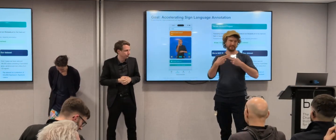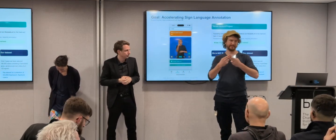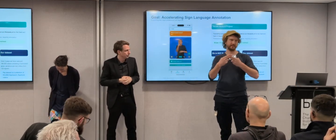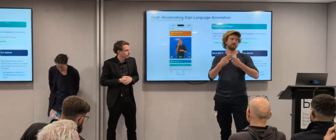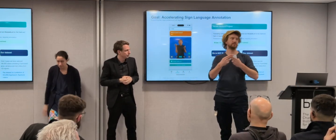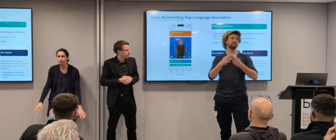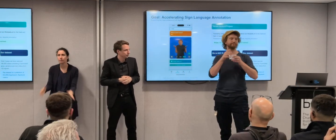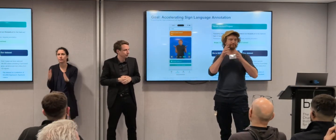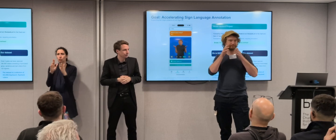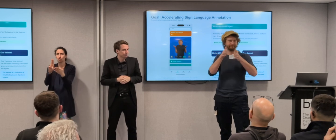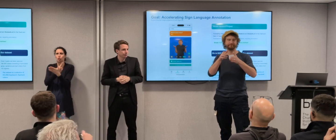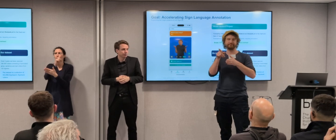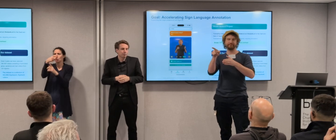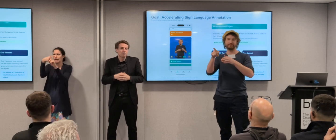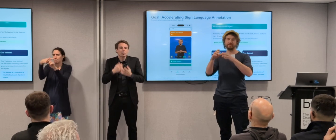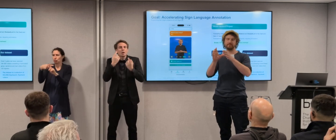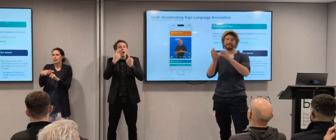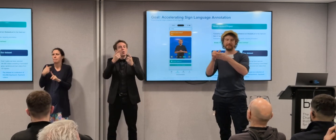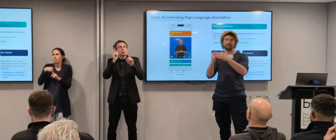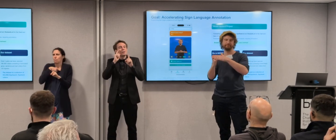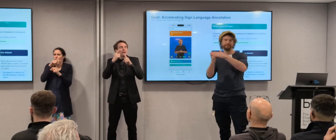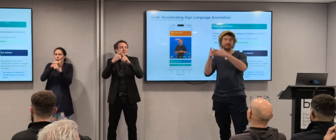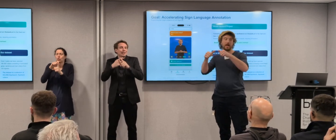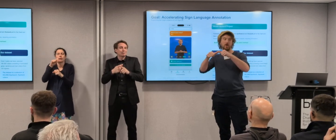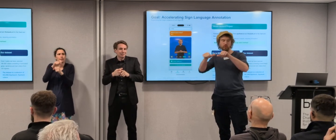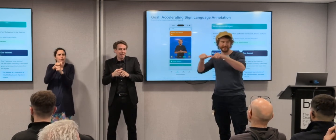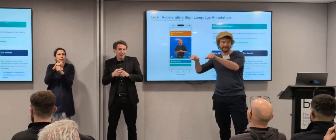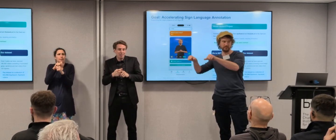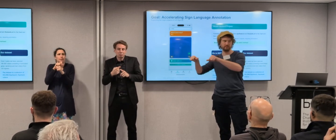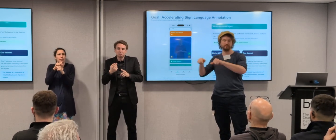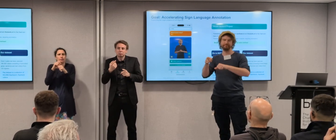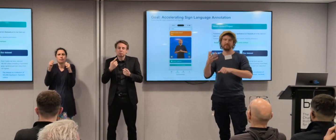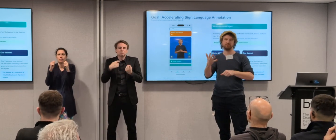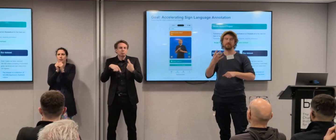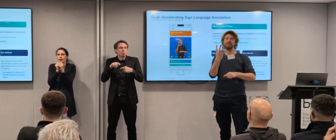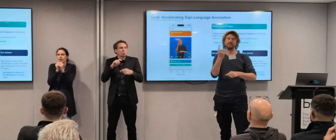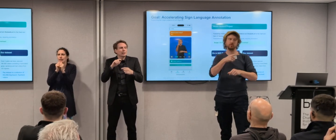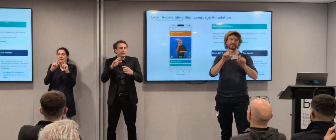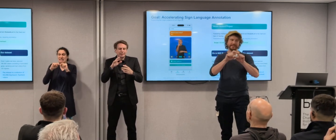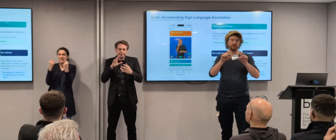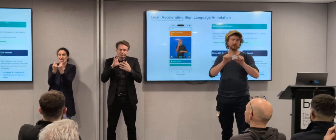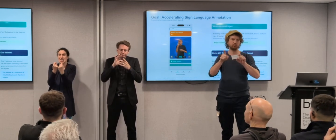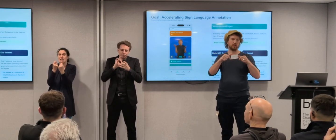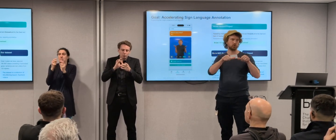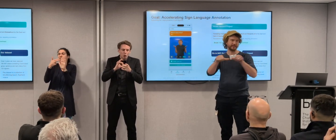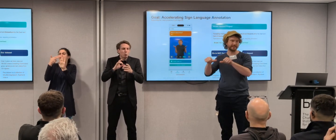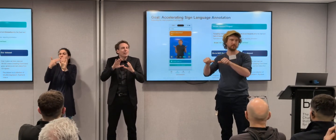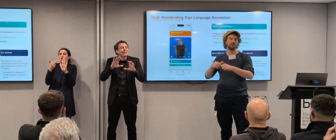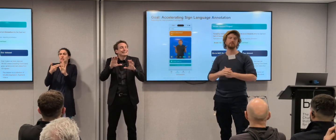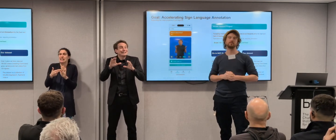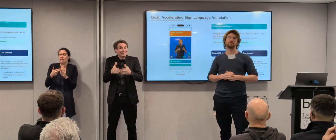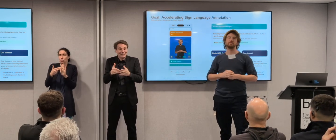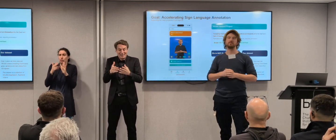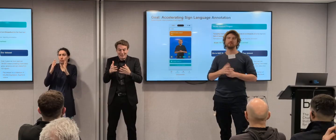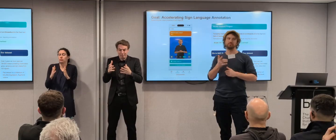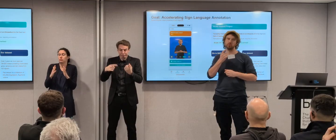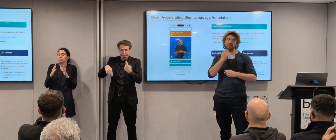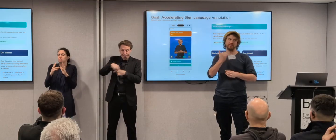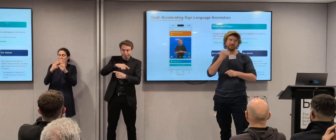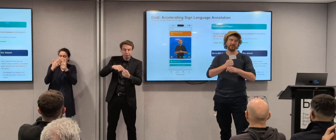At the University of Amsterdam, we are working with a team of annotators, and we